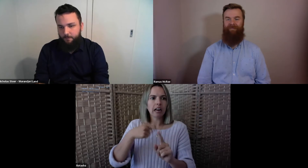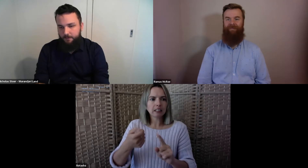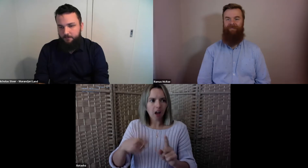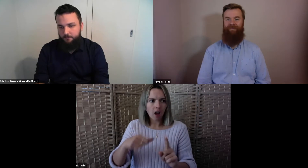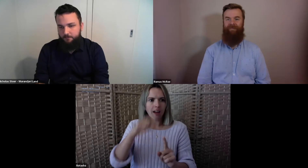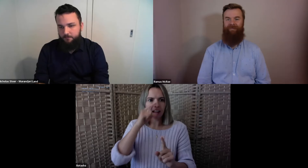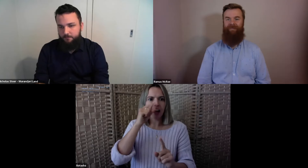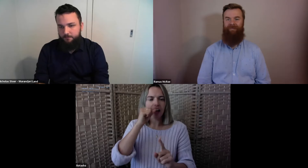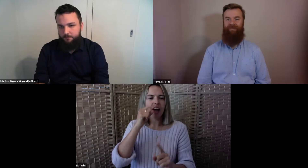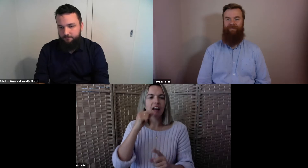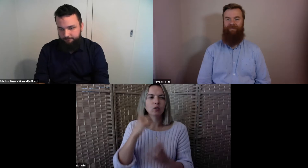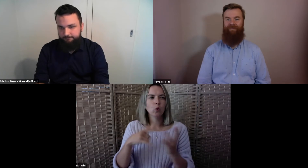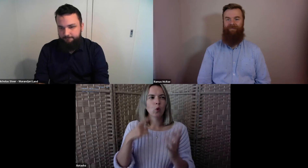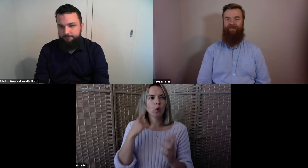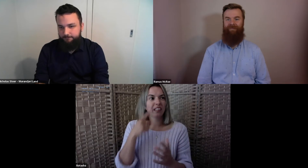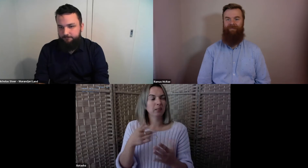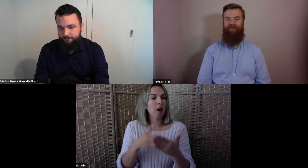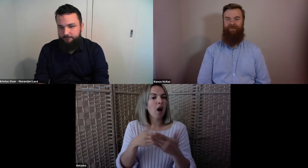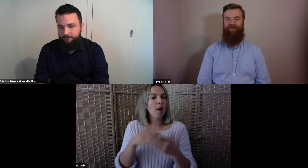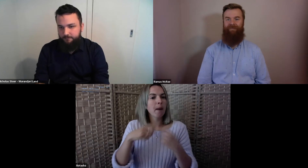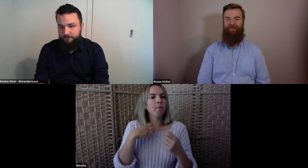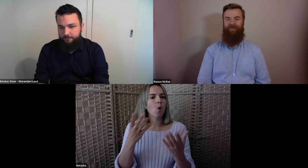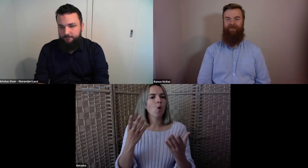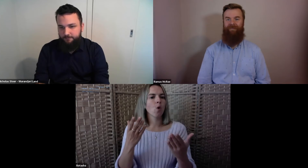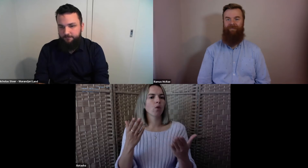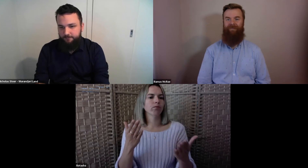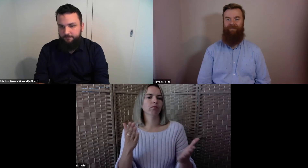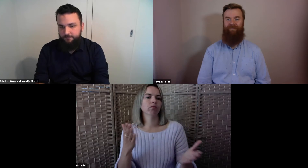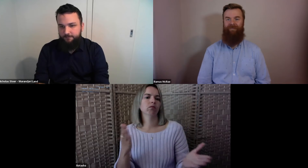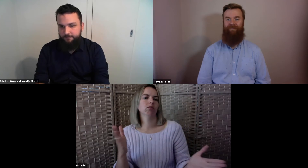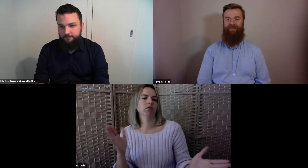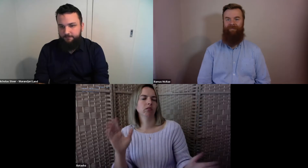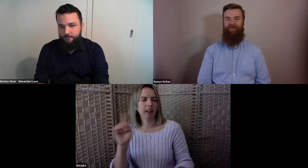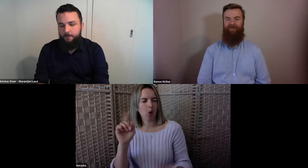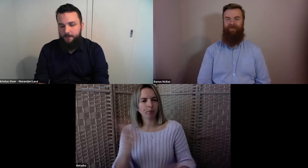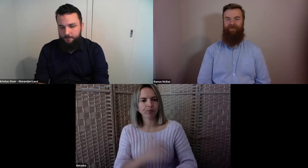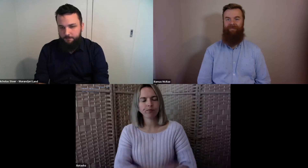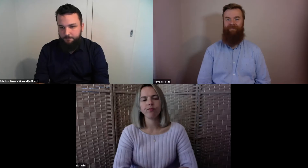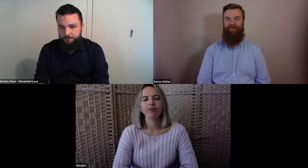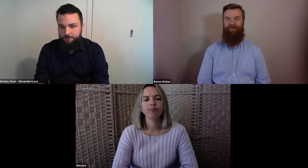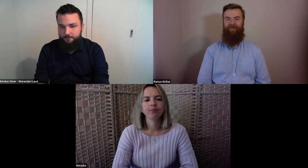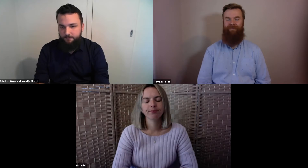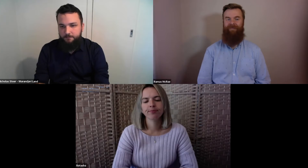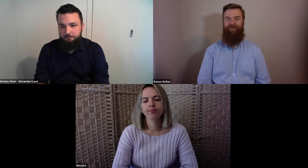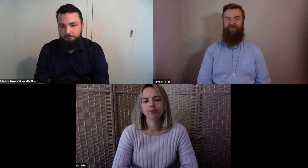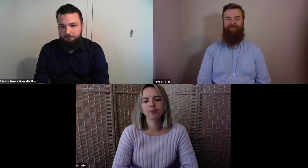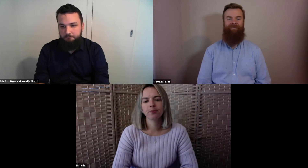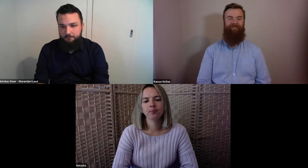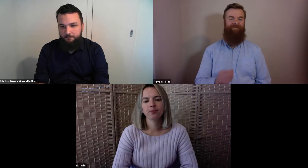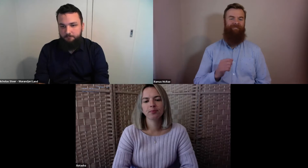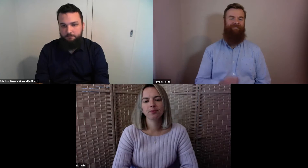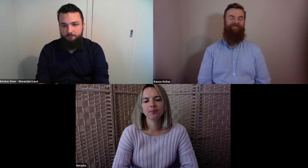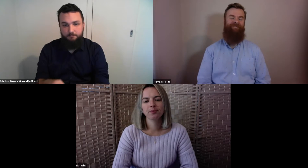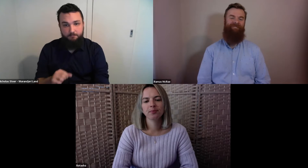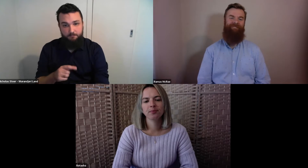because there's really a domino effect that takes place. Having one deaf person be able to achieve and overcome barriers, other people see that